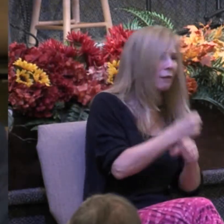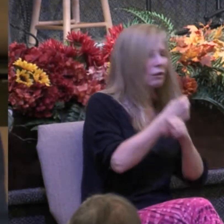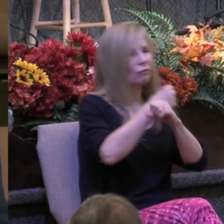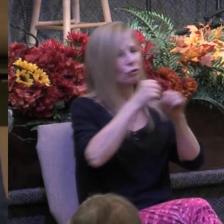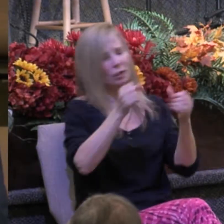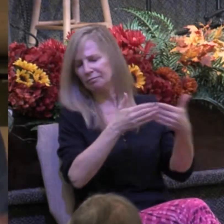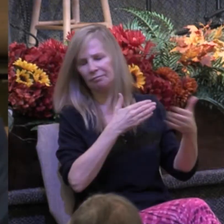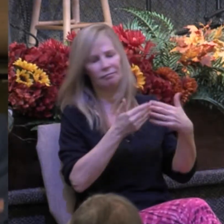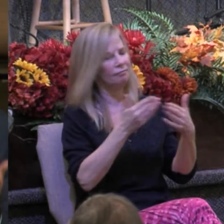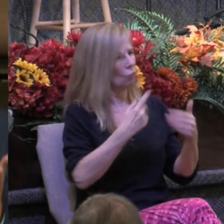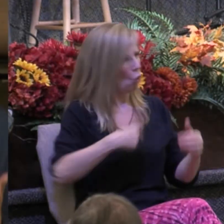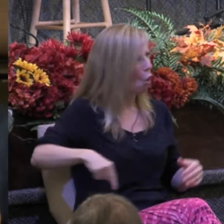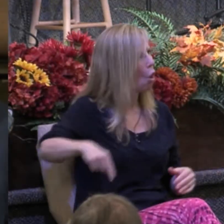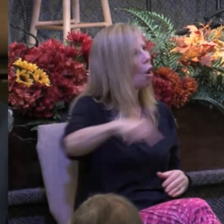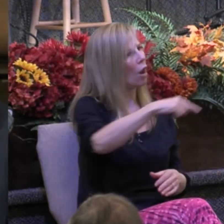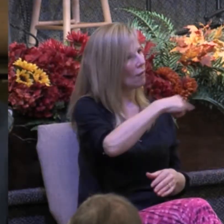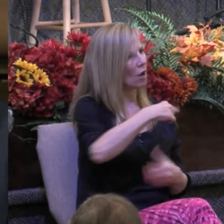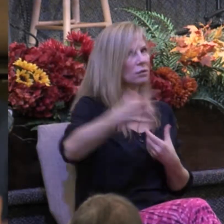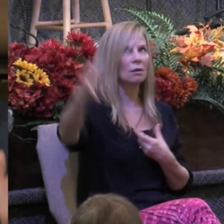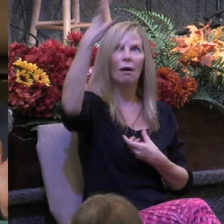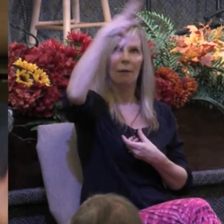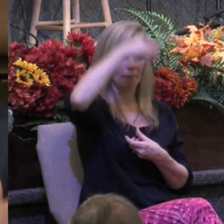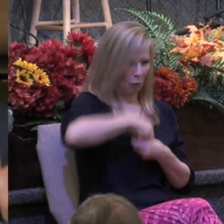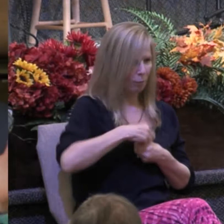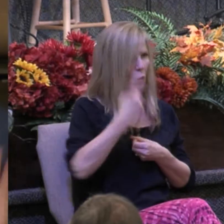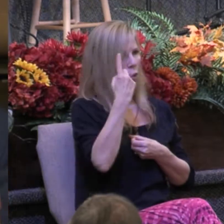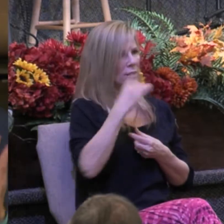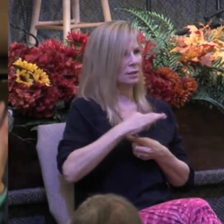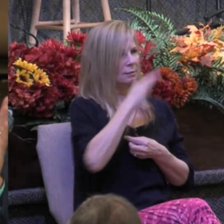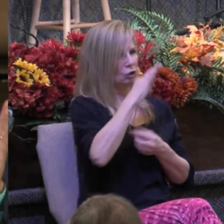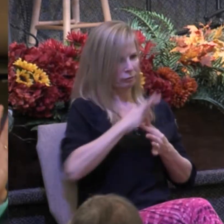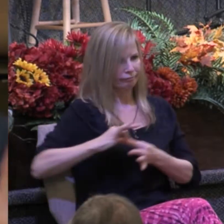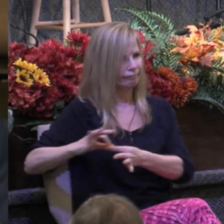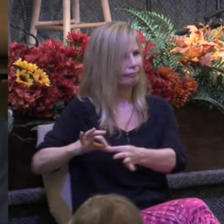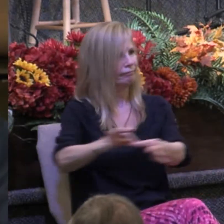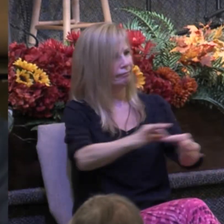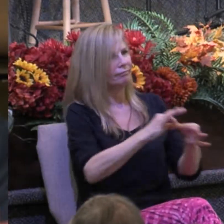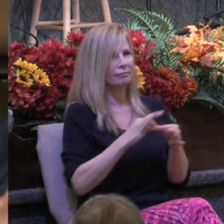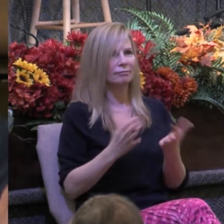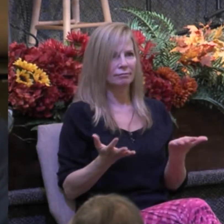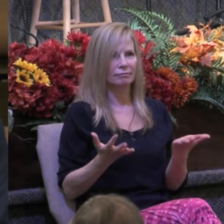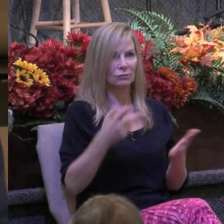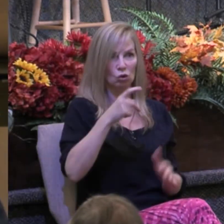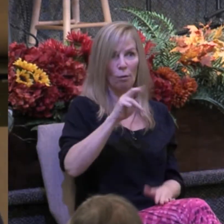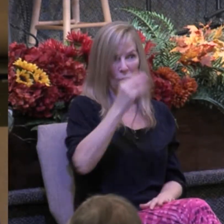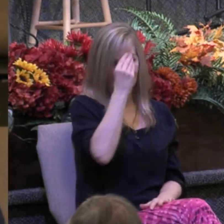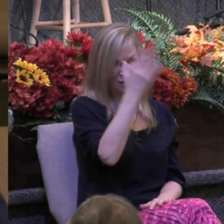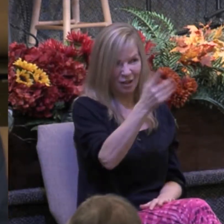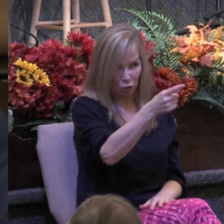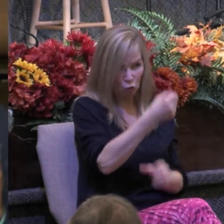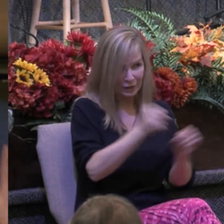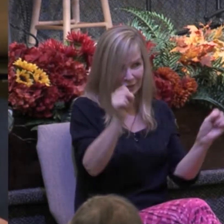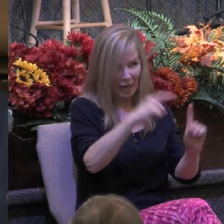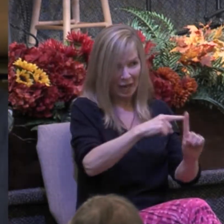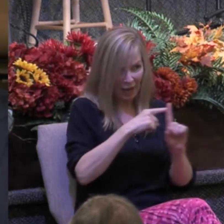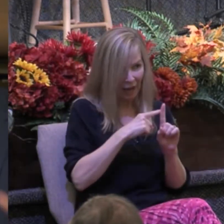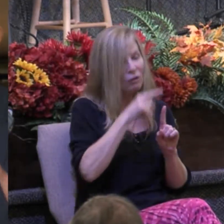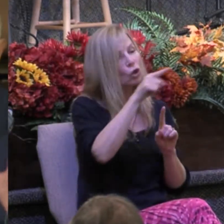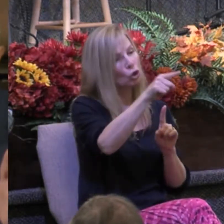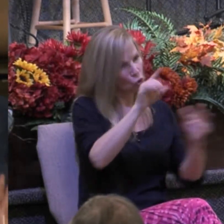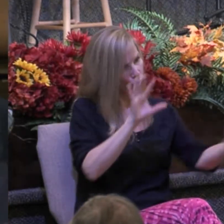drink of one Spirit." Paul is telling the Corinthians that when they were saved, they